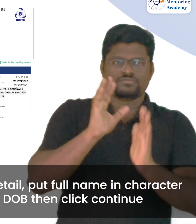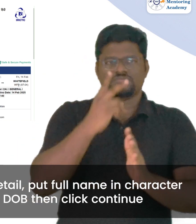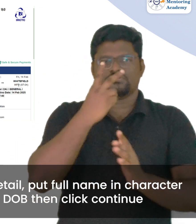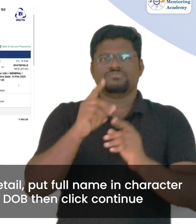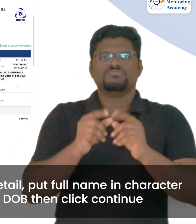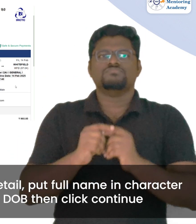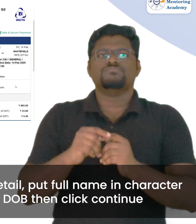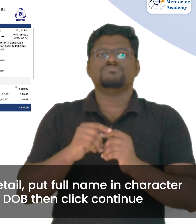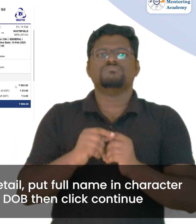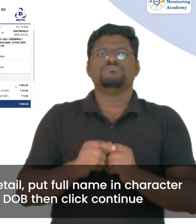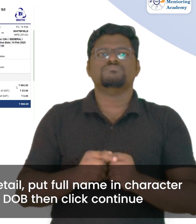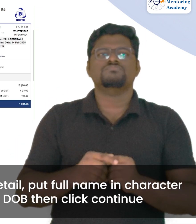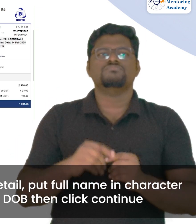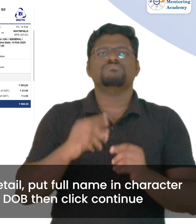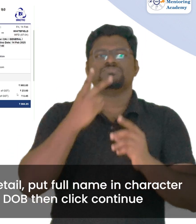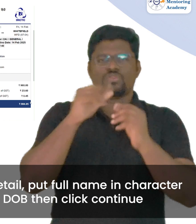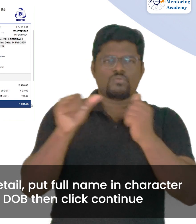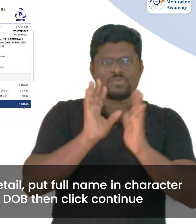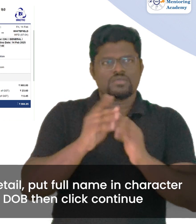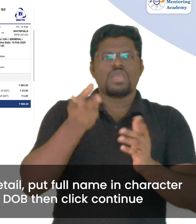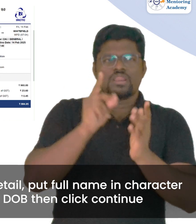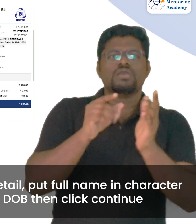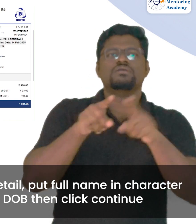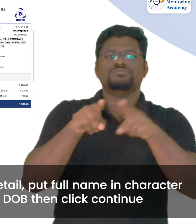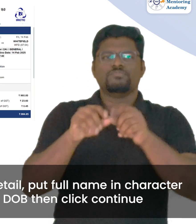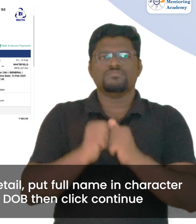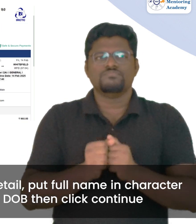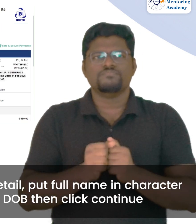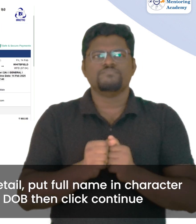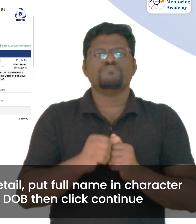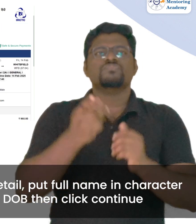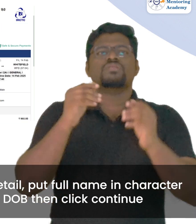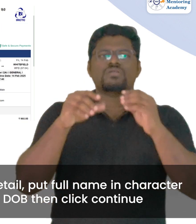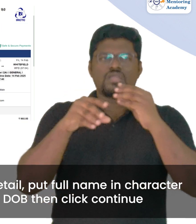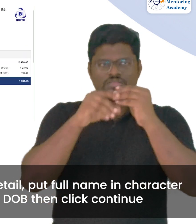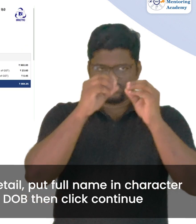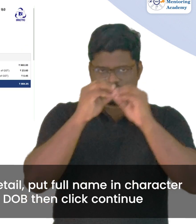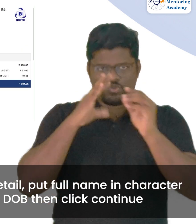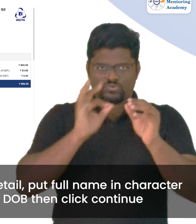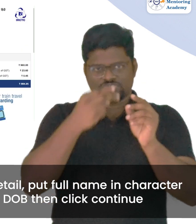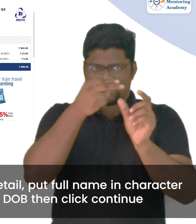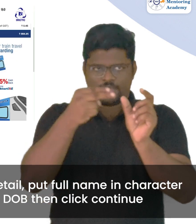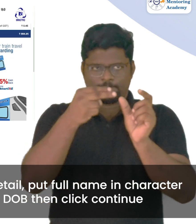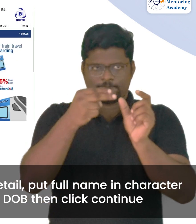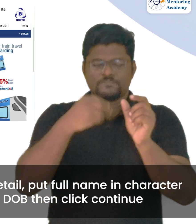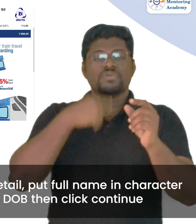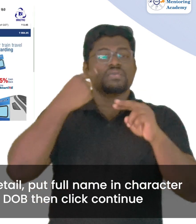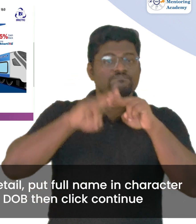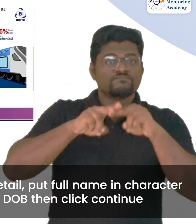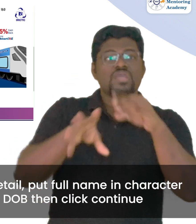Click back that example passenger detail. Put full name in character limit text. Valid up to date and DOB, then